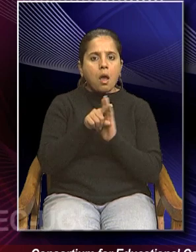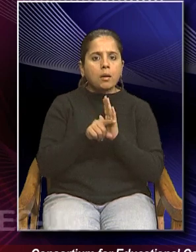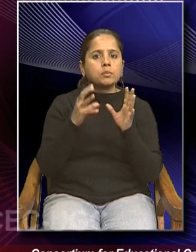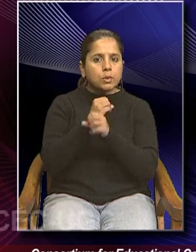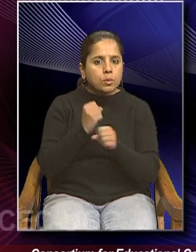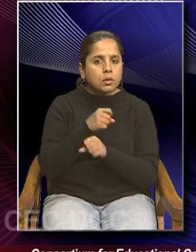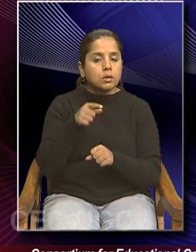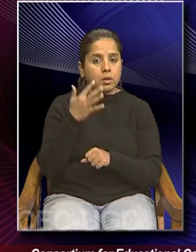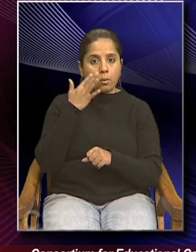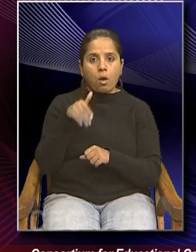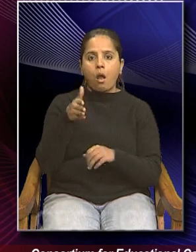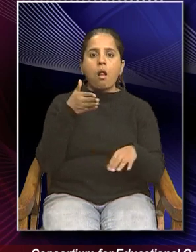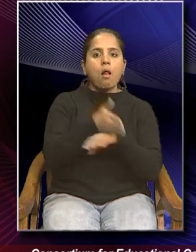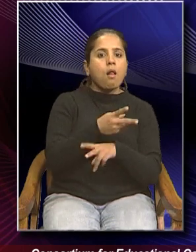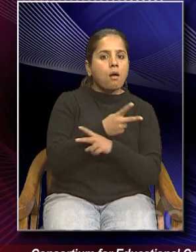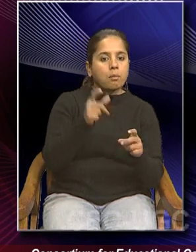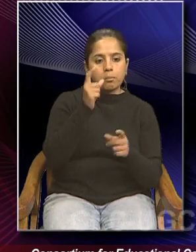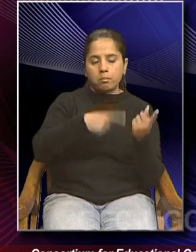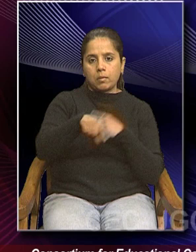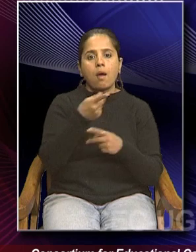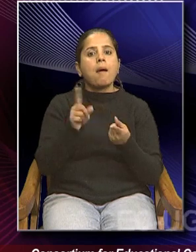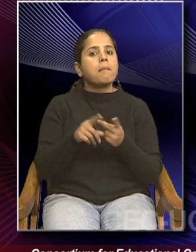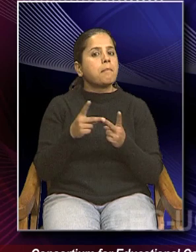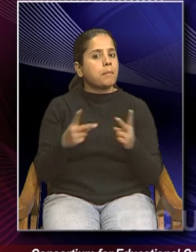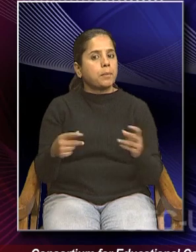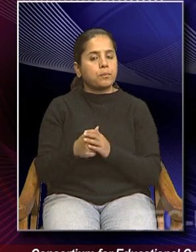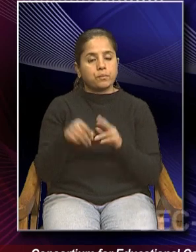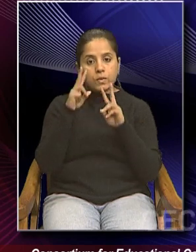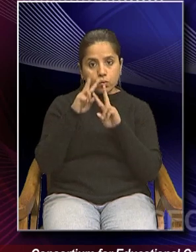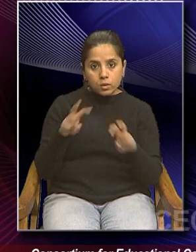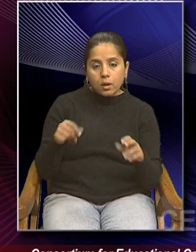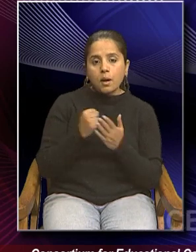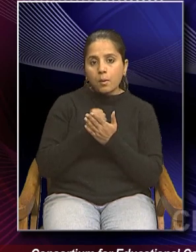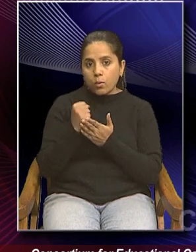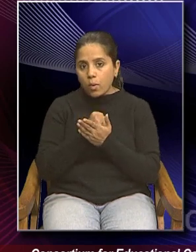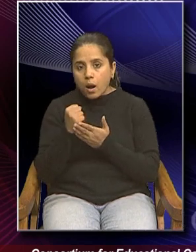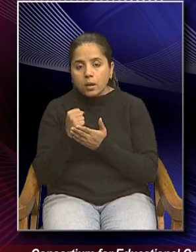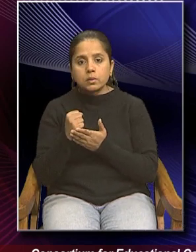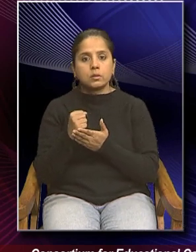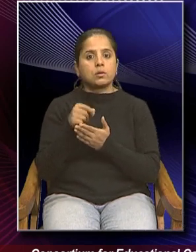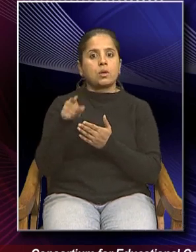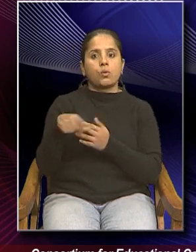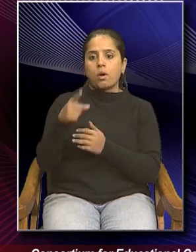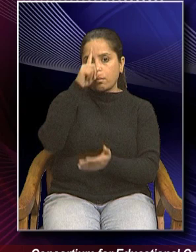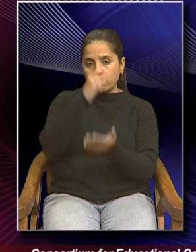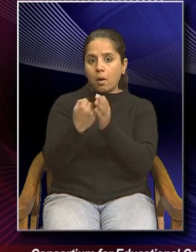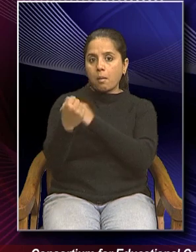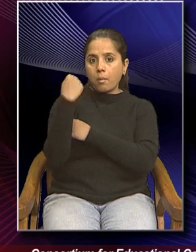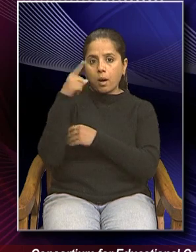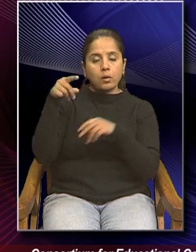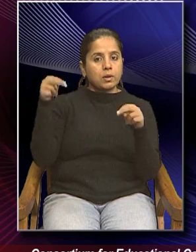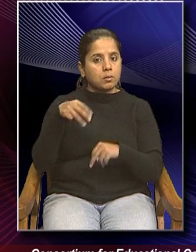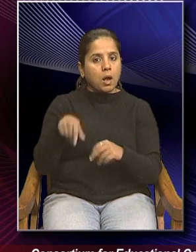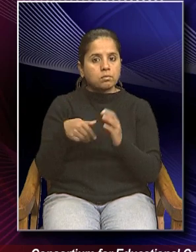cause significant harm to the participants. Researchers, practitioners, and stakeholders are required